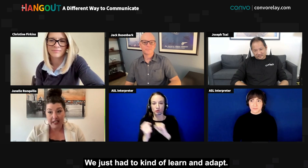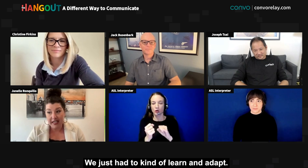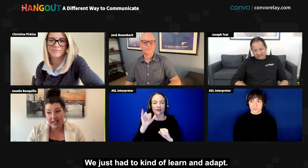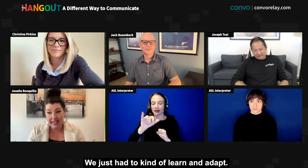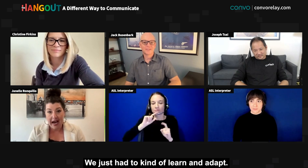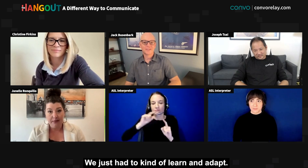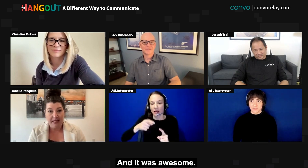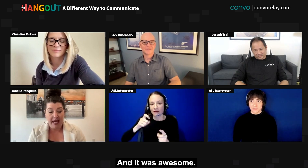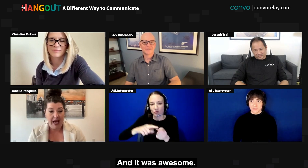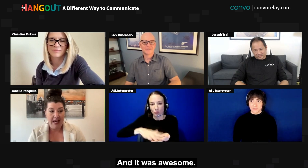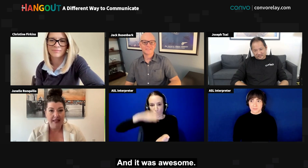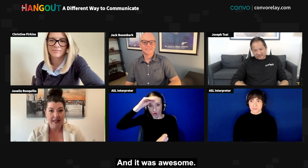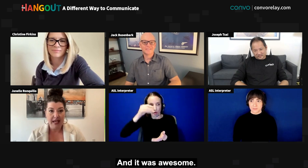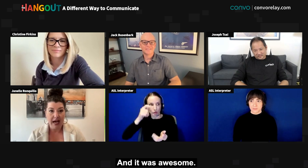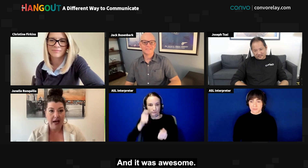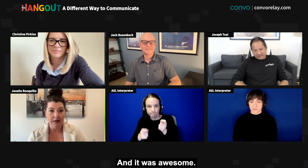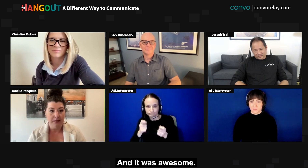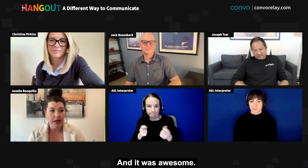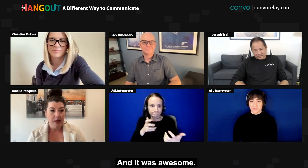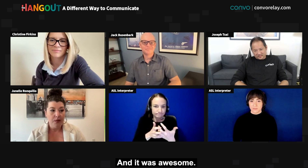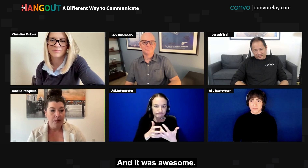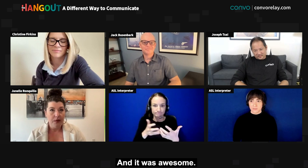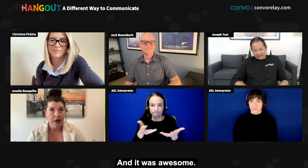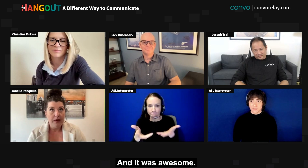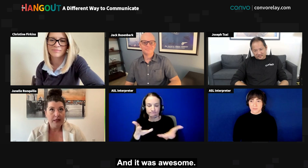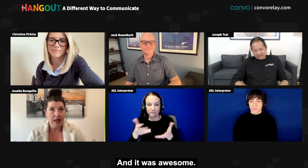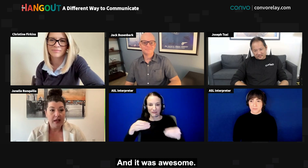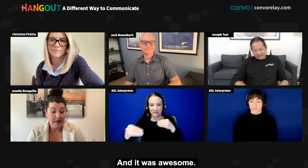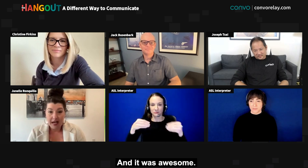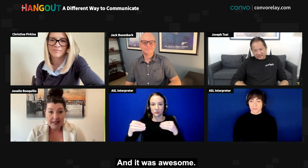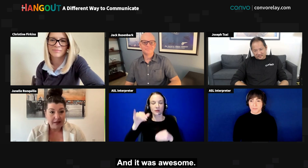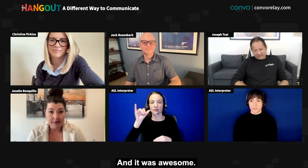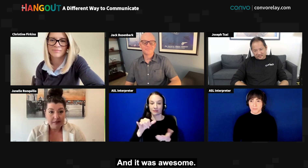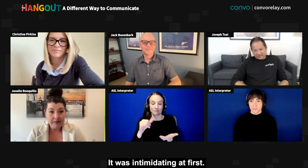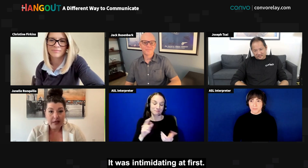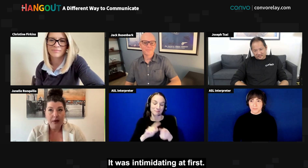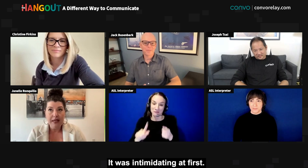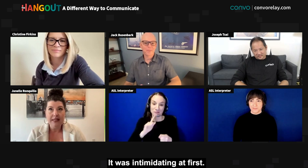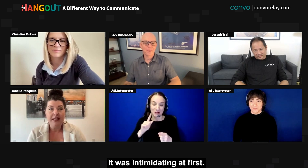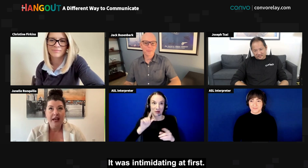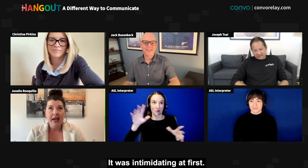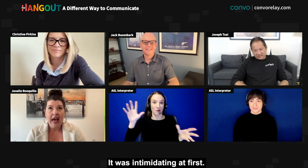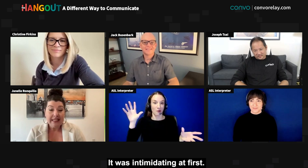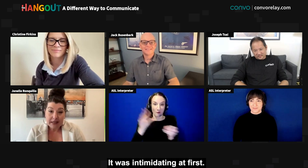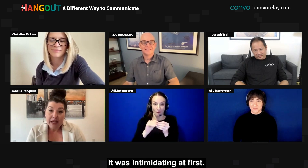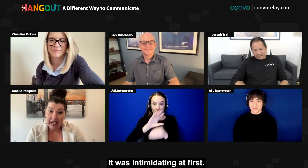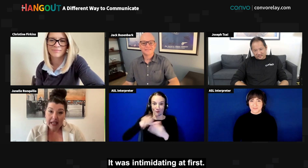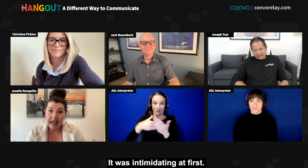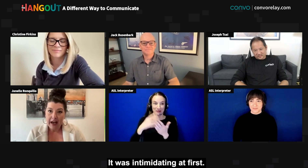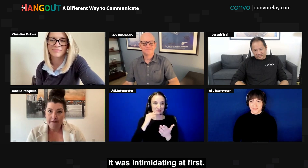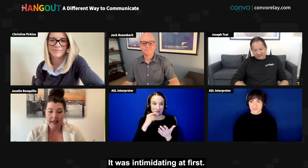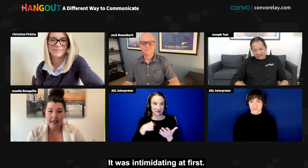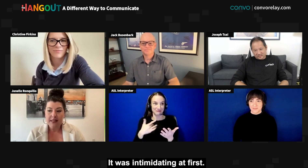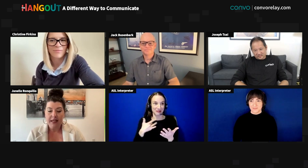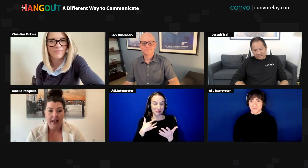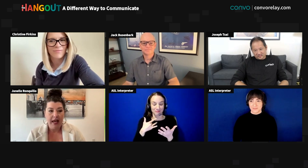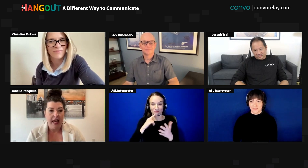and adapt. And it was awesome. It was intimidating at first.